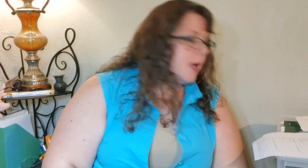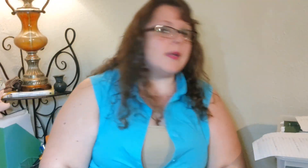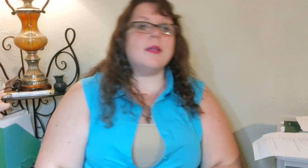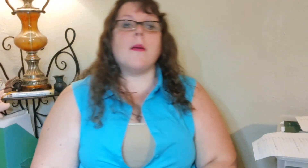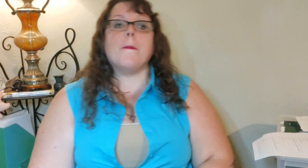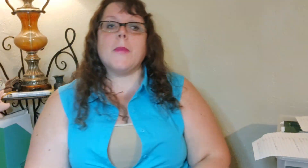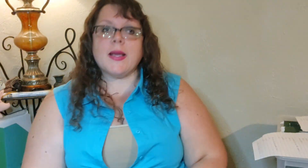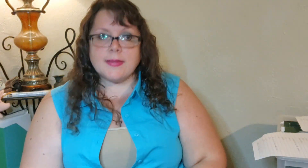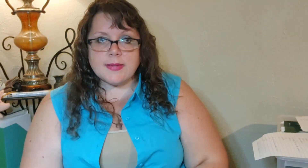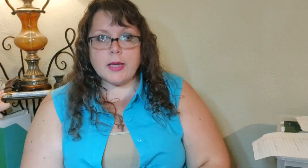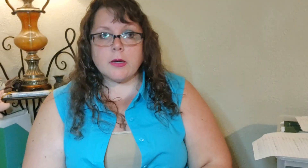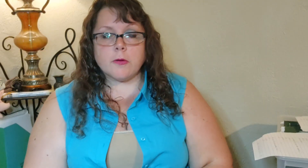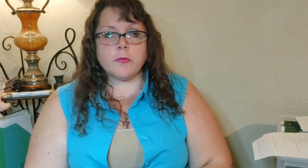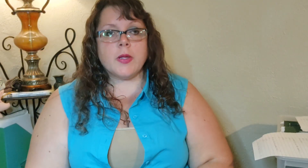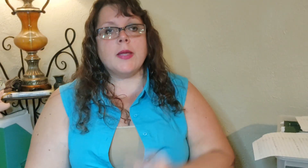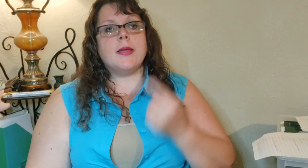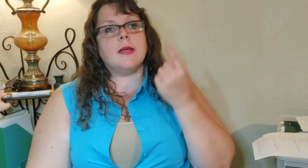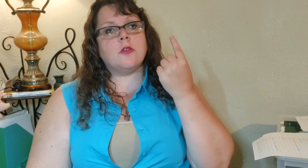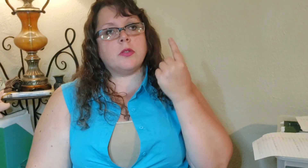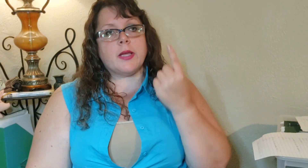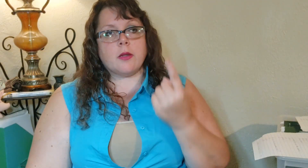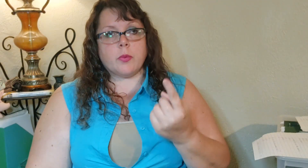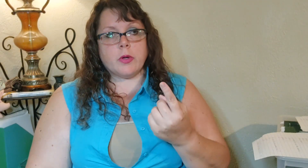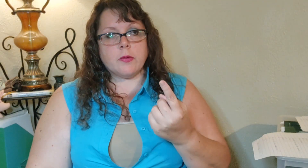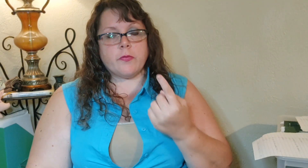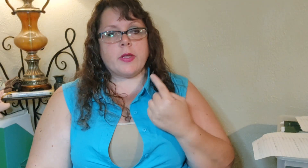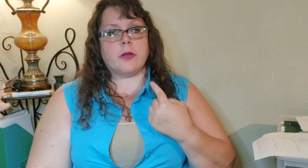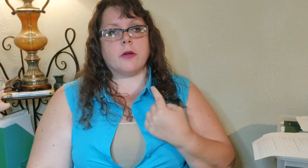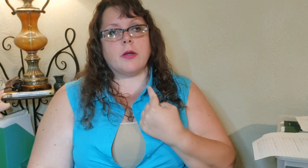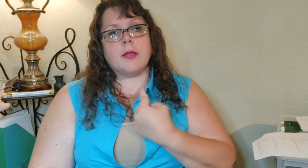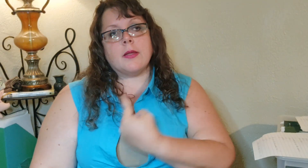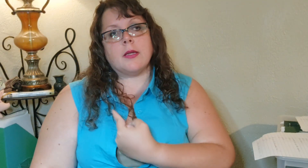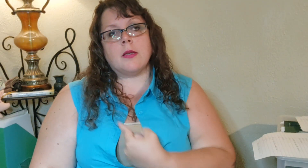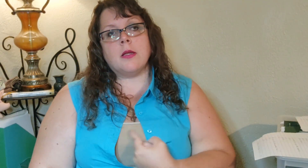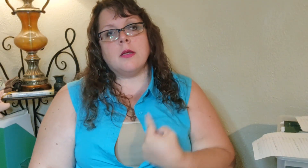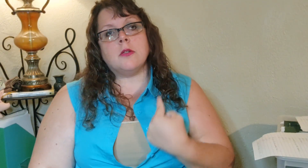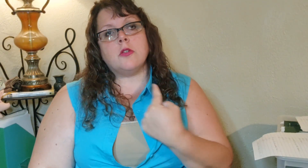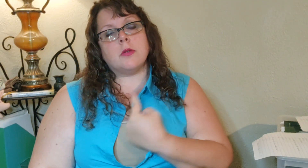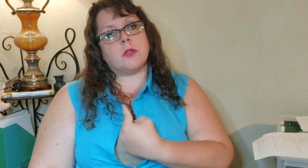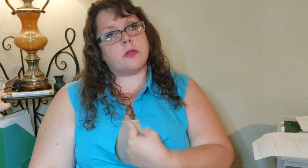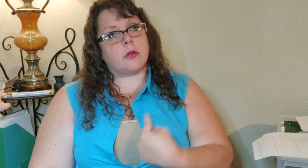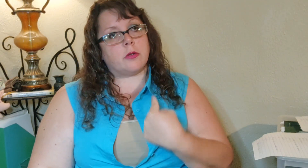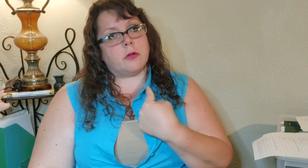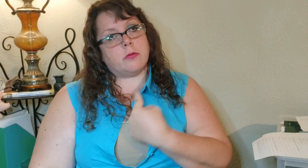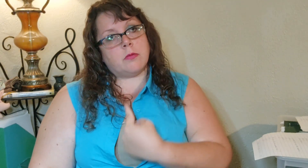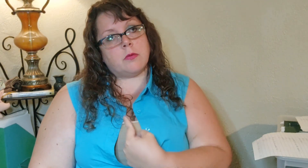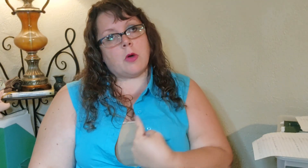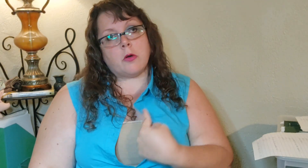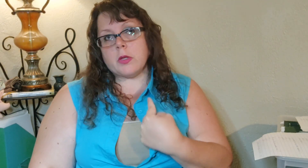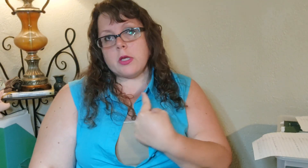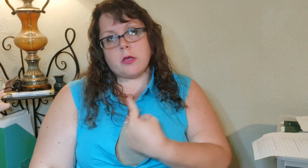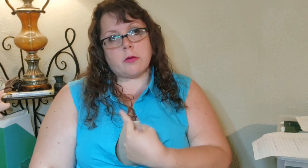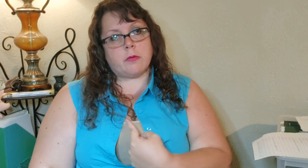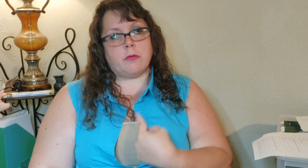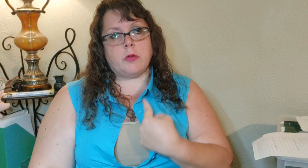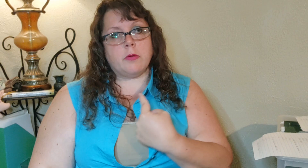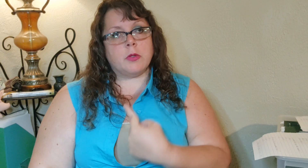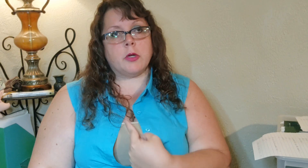And myself is you'll take your pointer finger and then do a circle. Only you